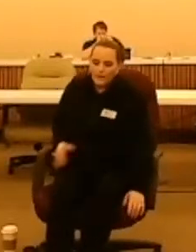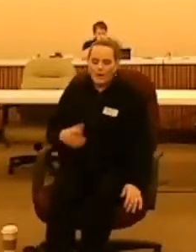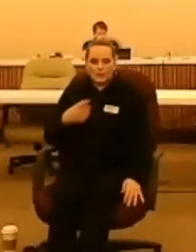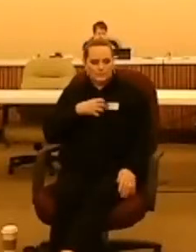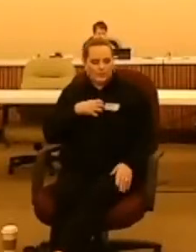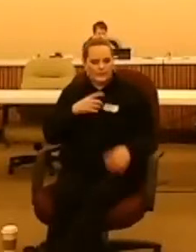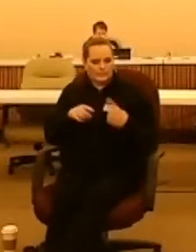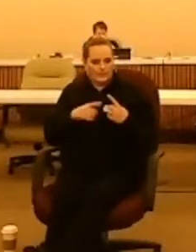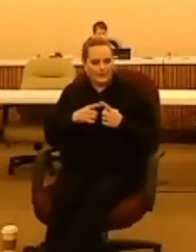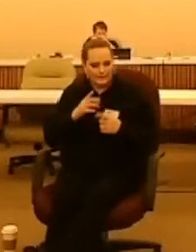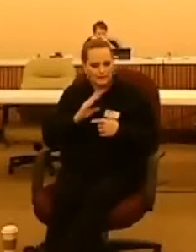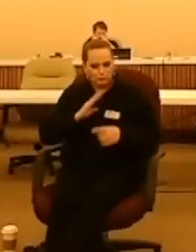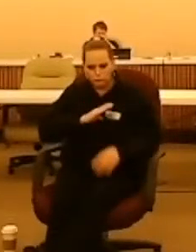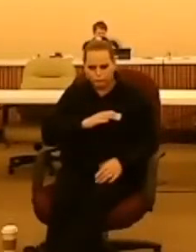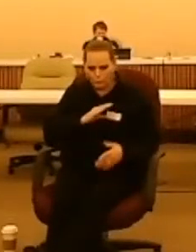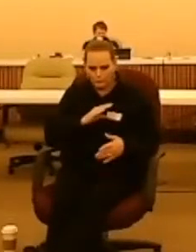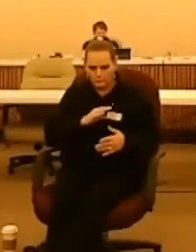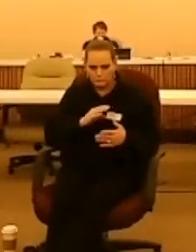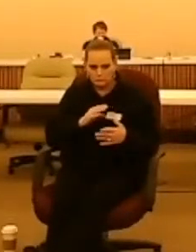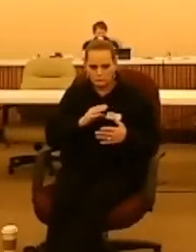member from any board,